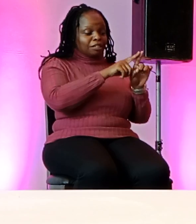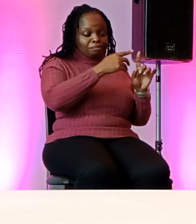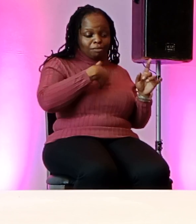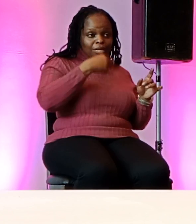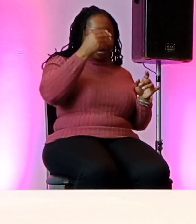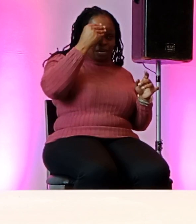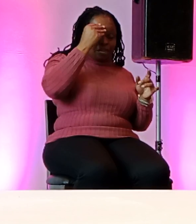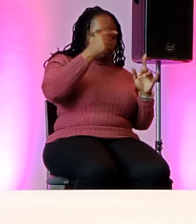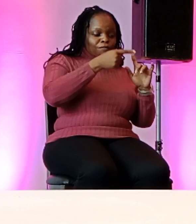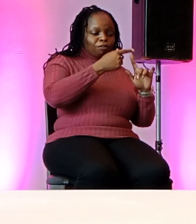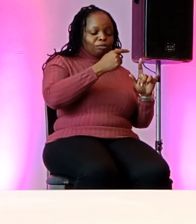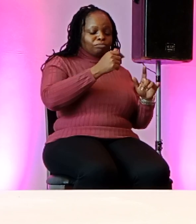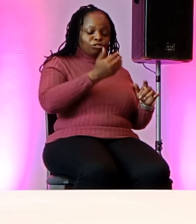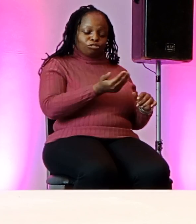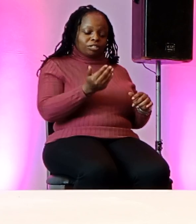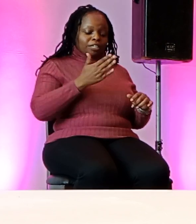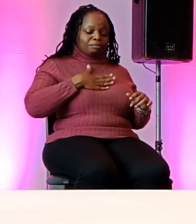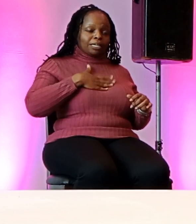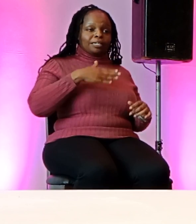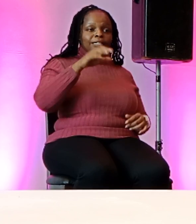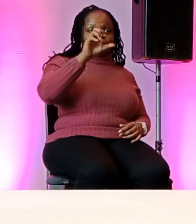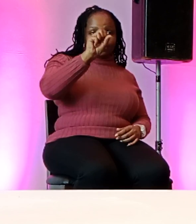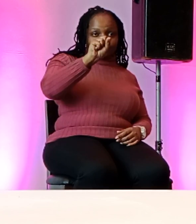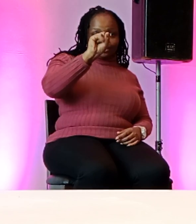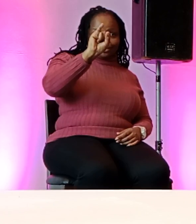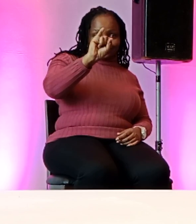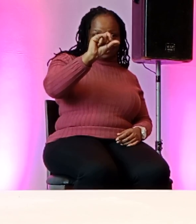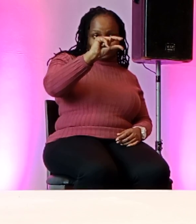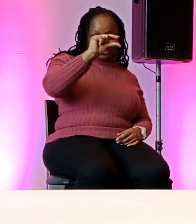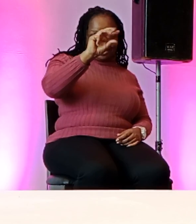children, Sigma means great.